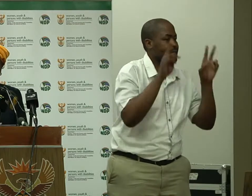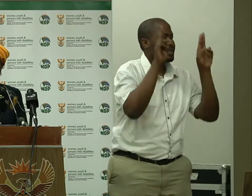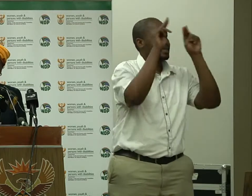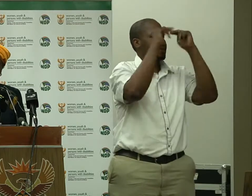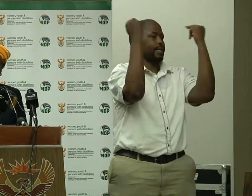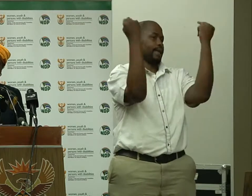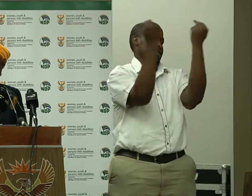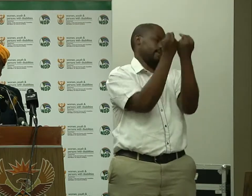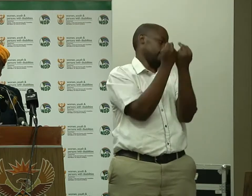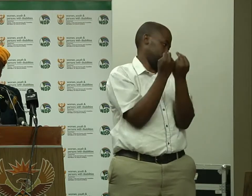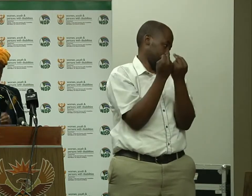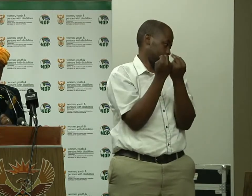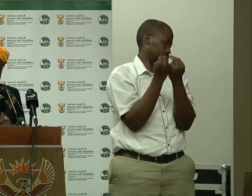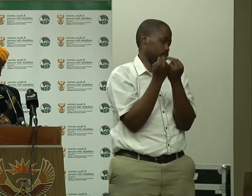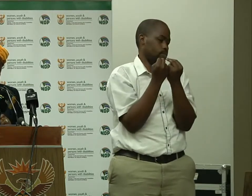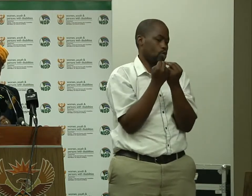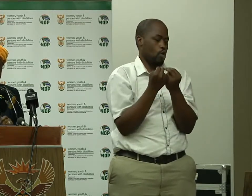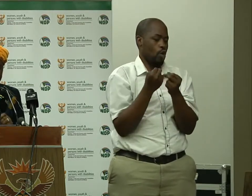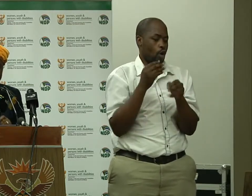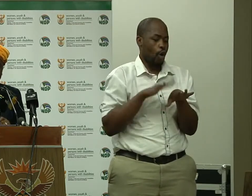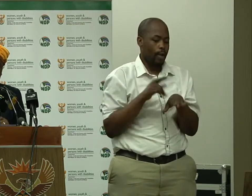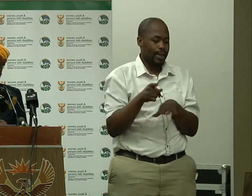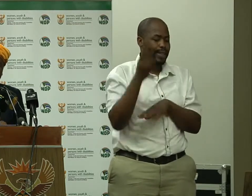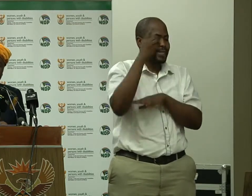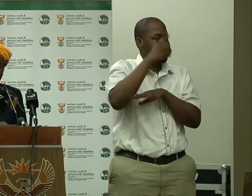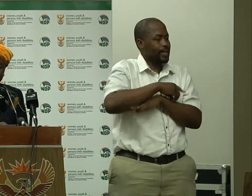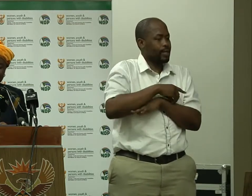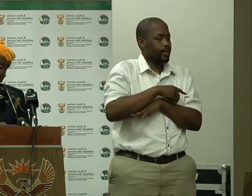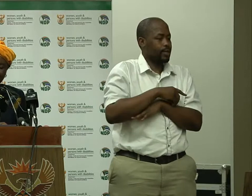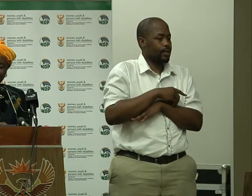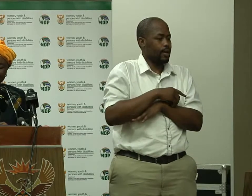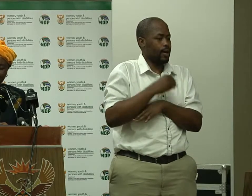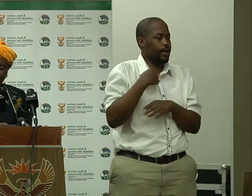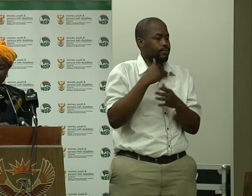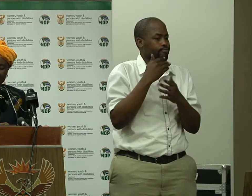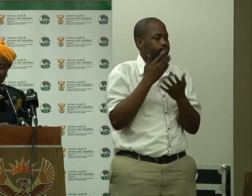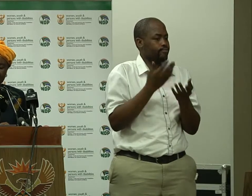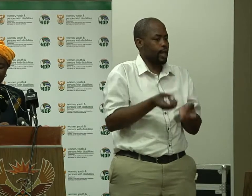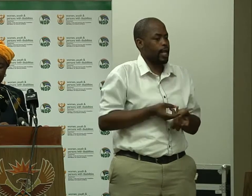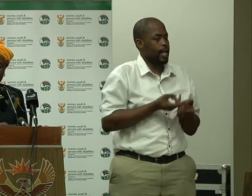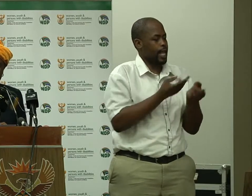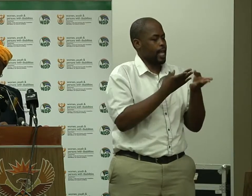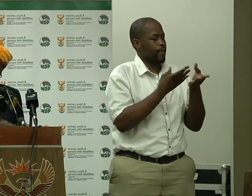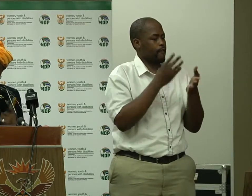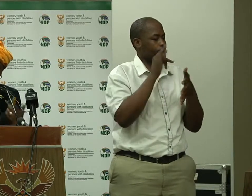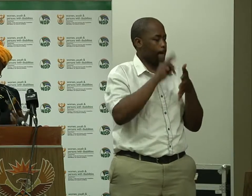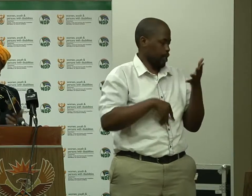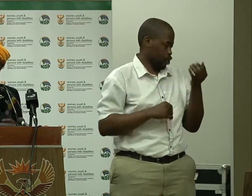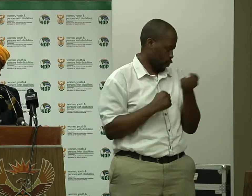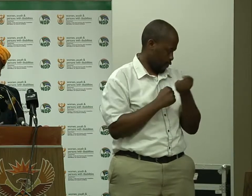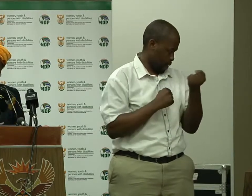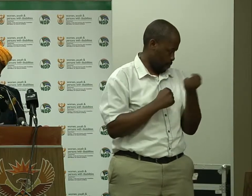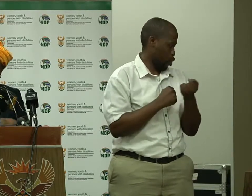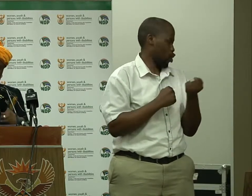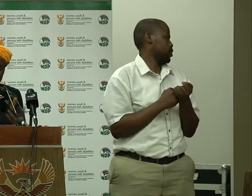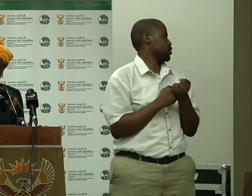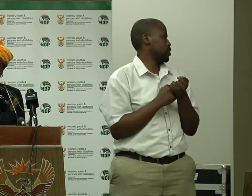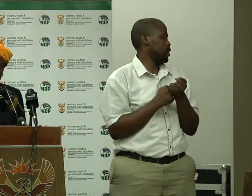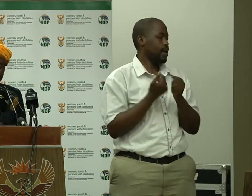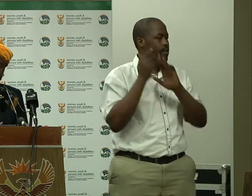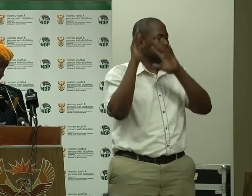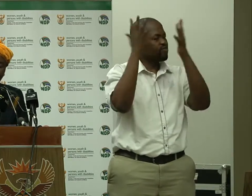nation on this day and deliver a message of support and commemoration